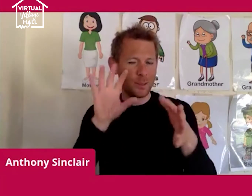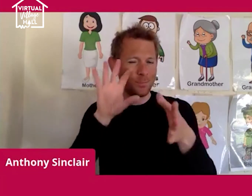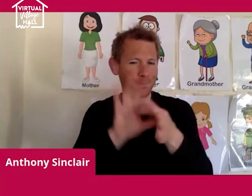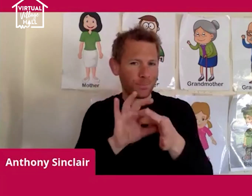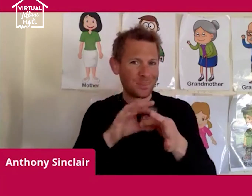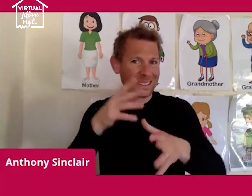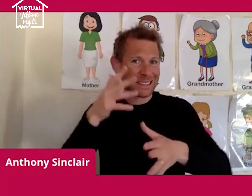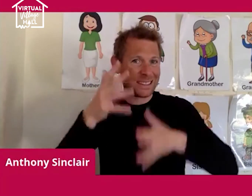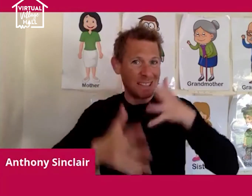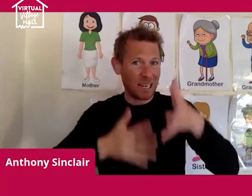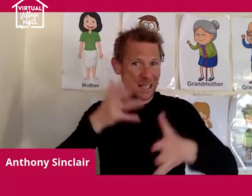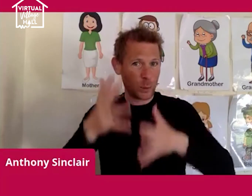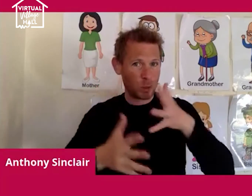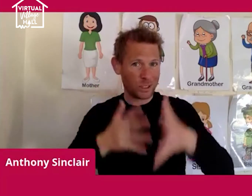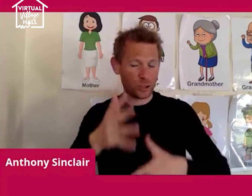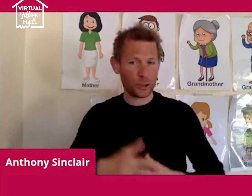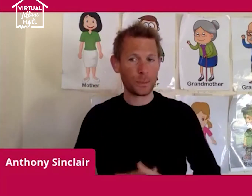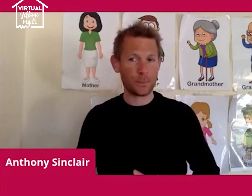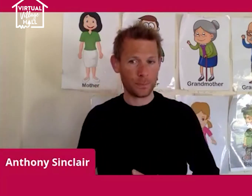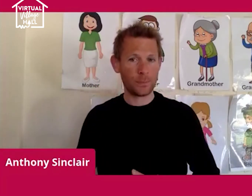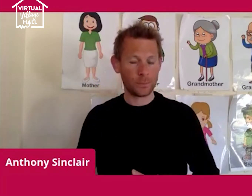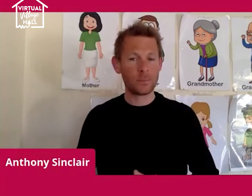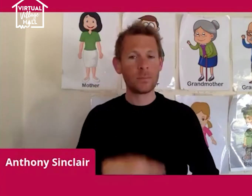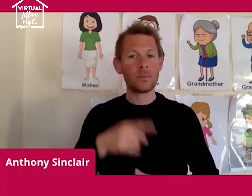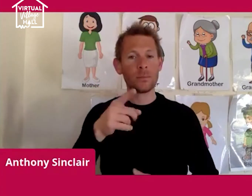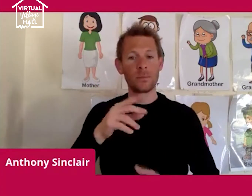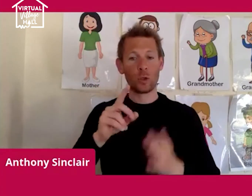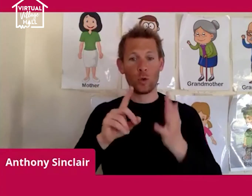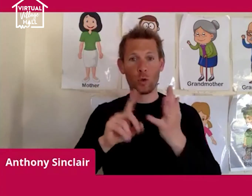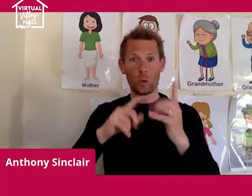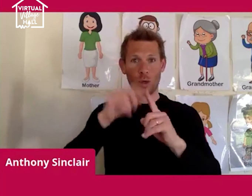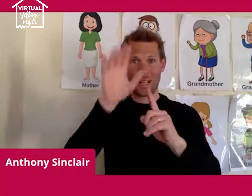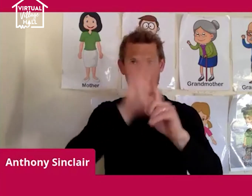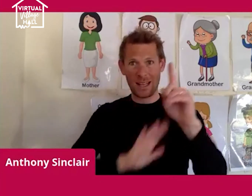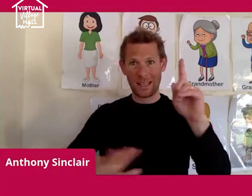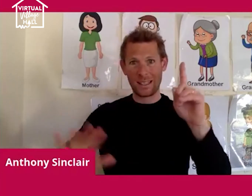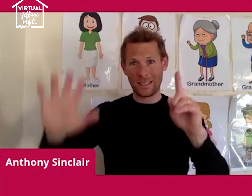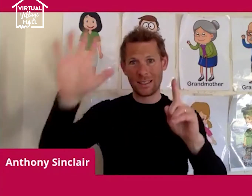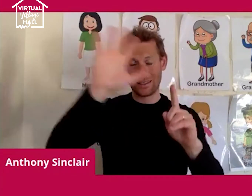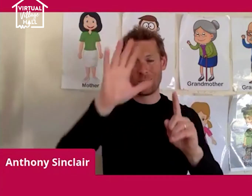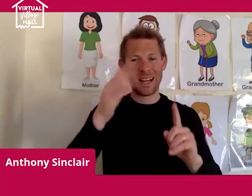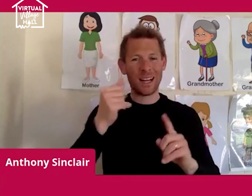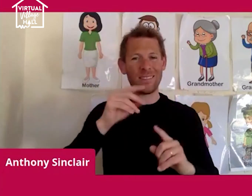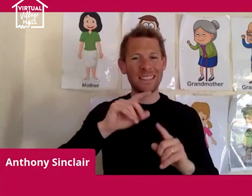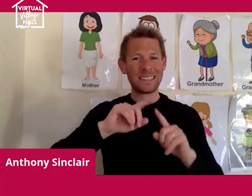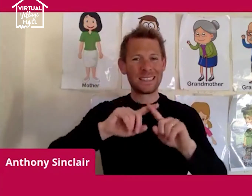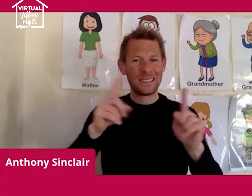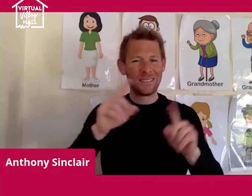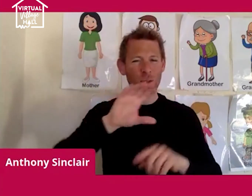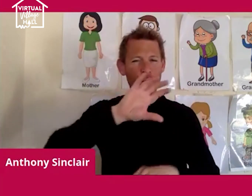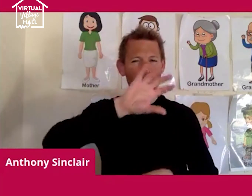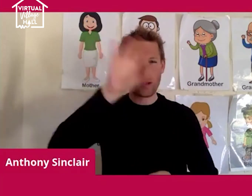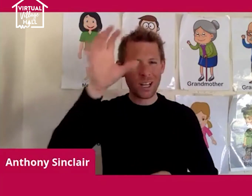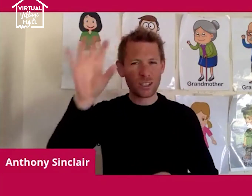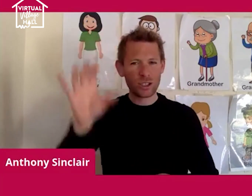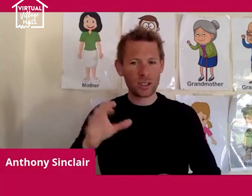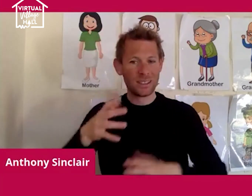So now I'll explain a little bit about sign language. So across the UK, there are